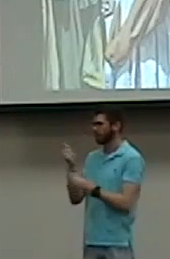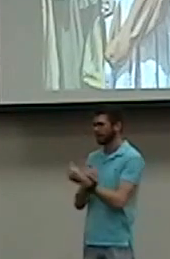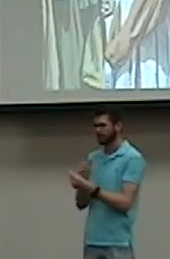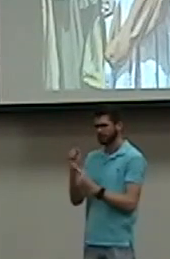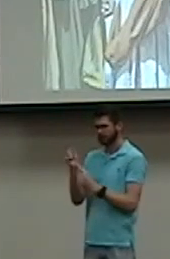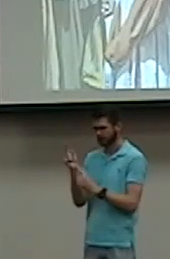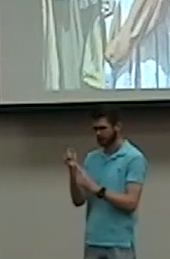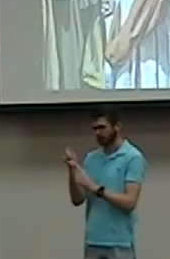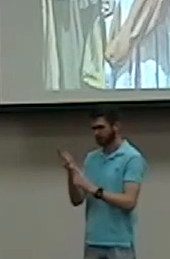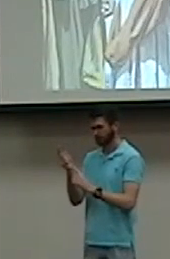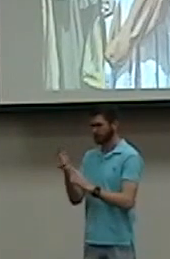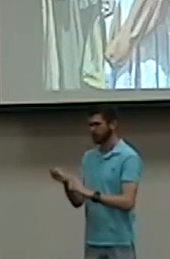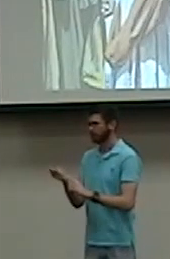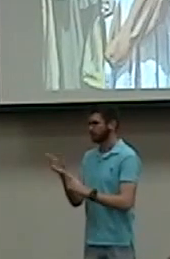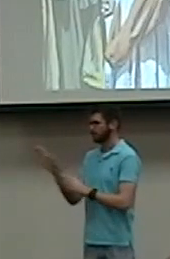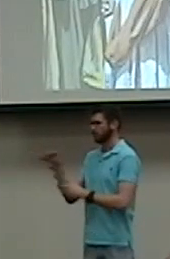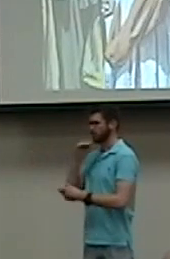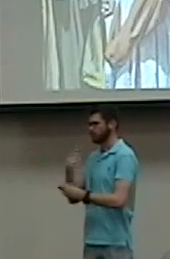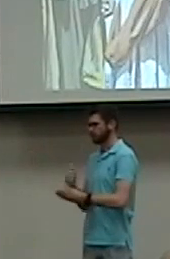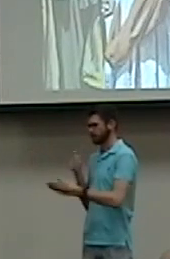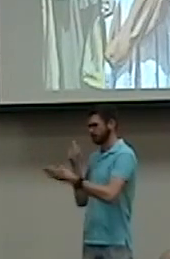her, she is closer to death.